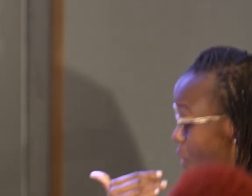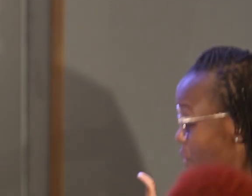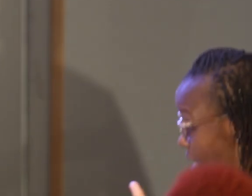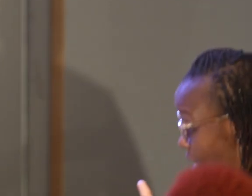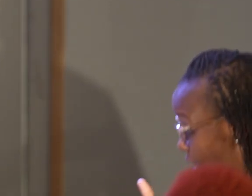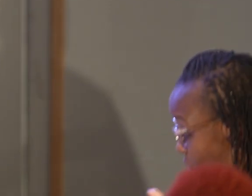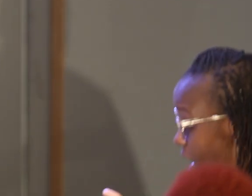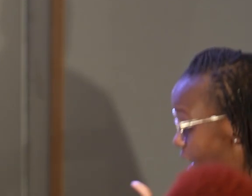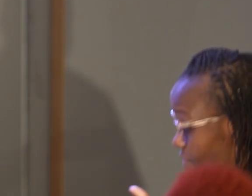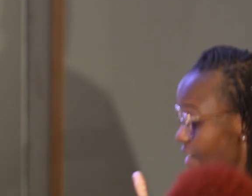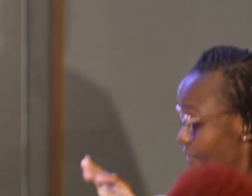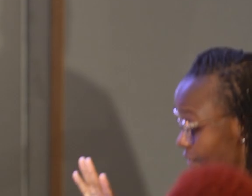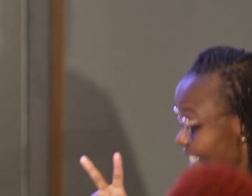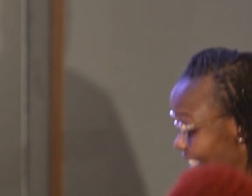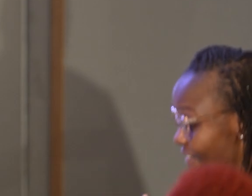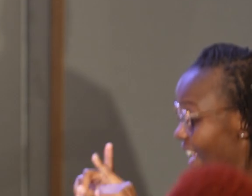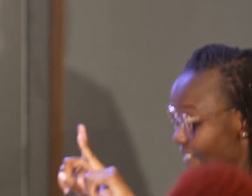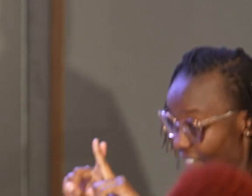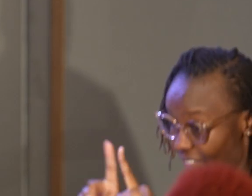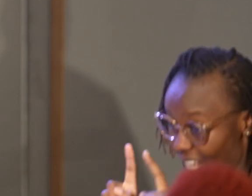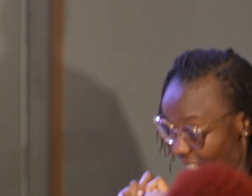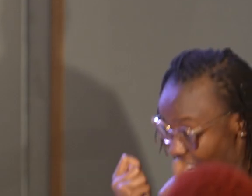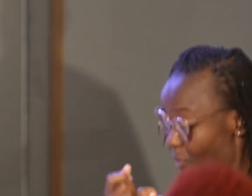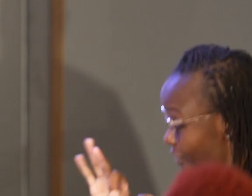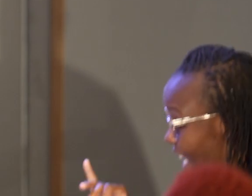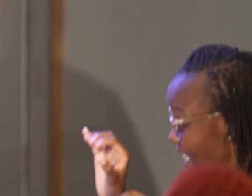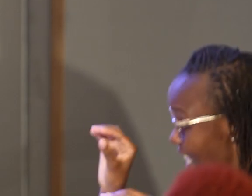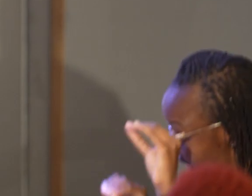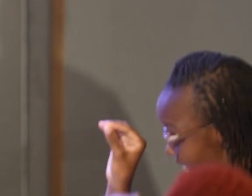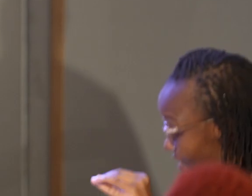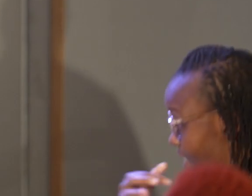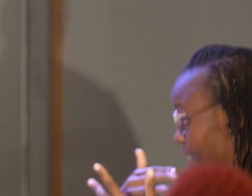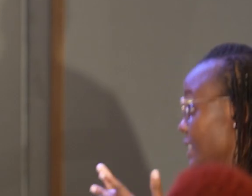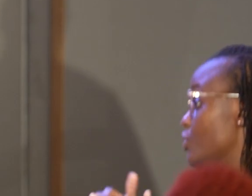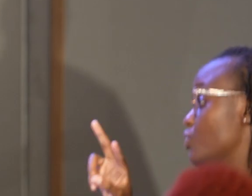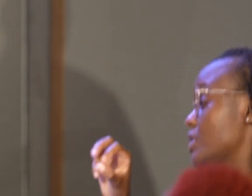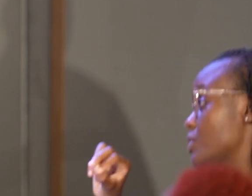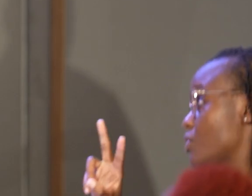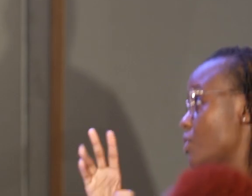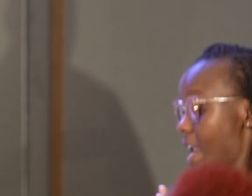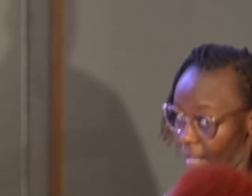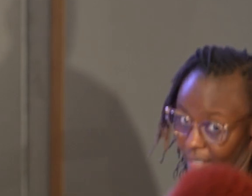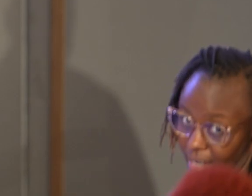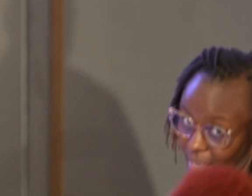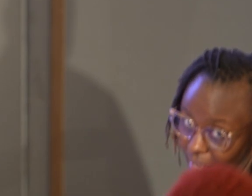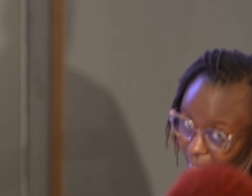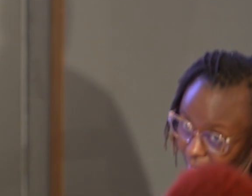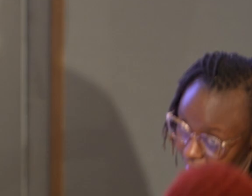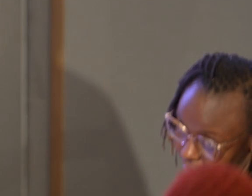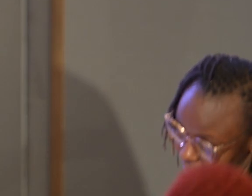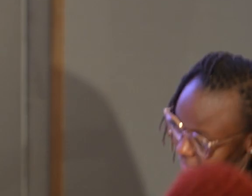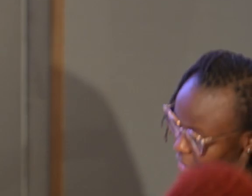versions of that draft act since 2009. So now you would